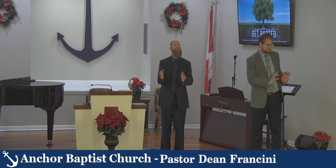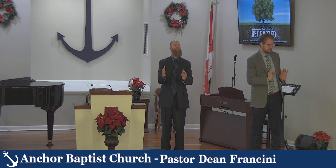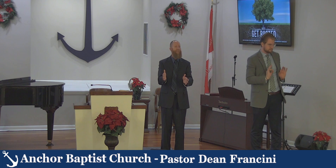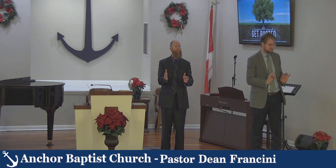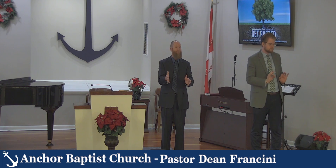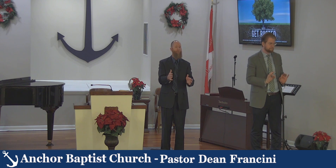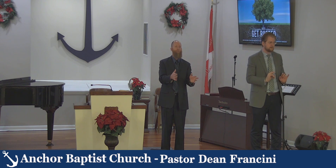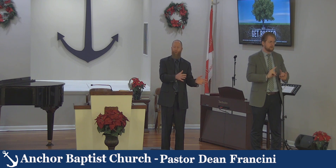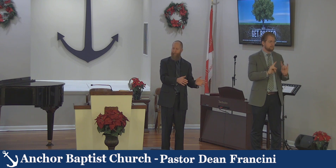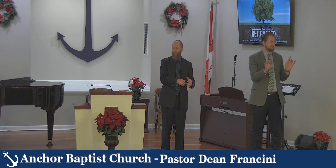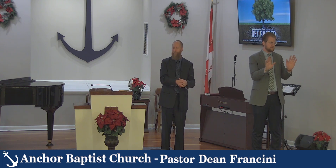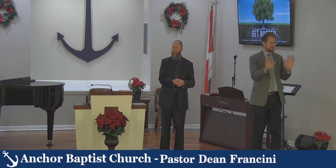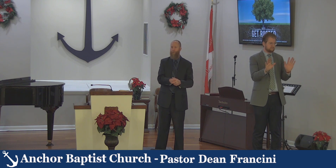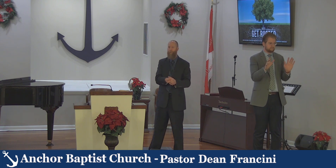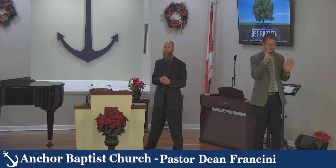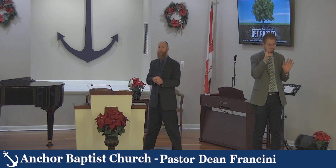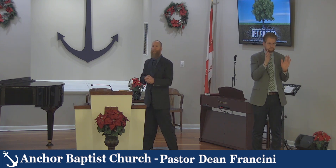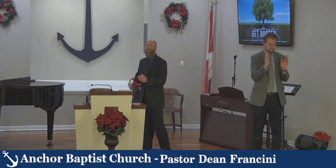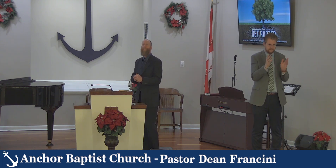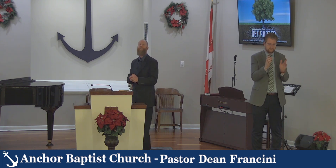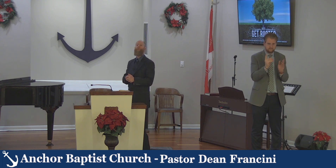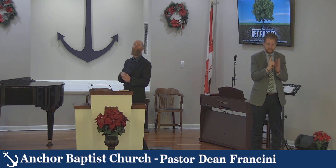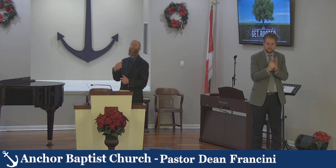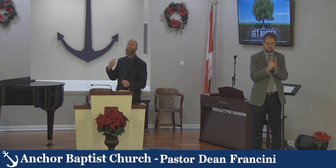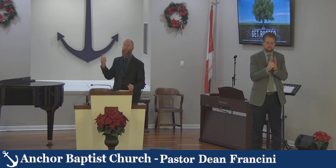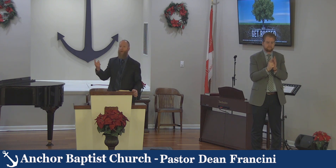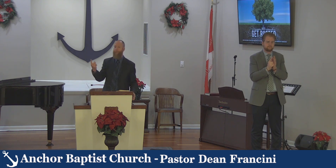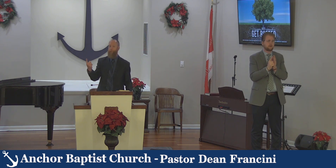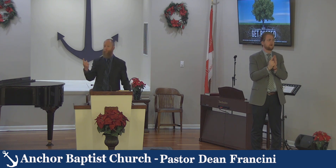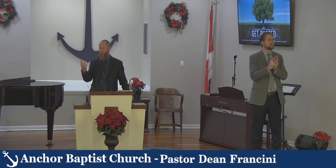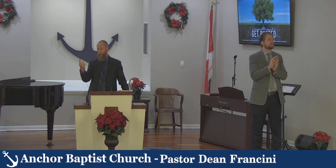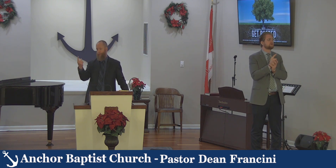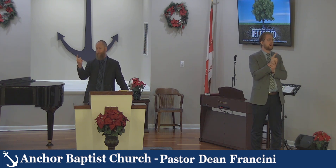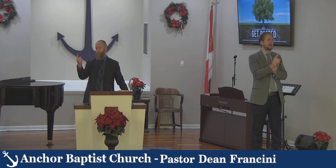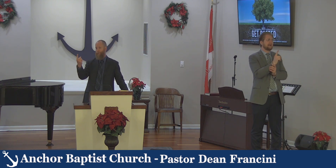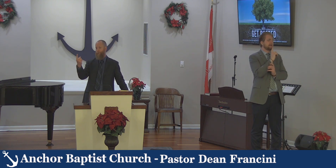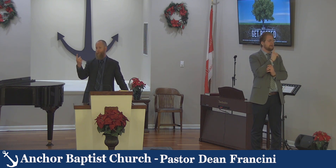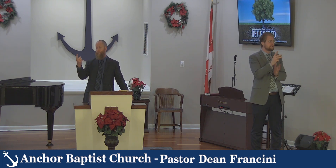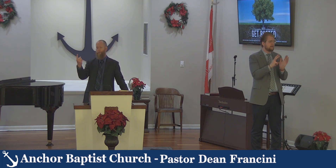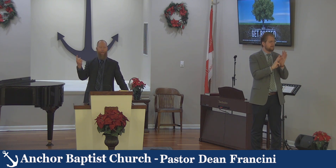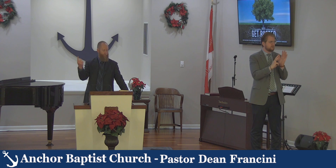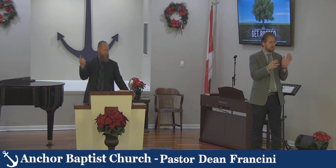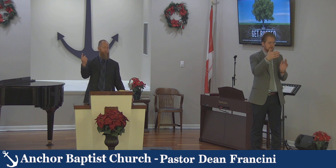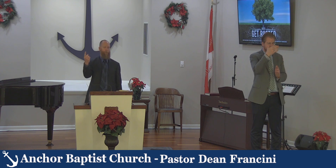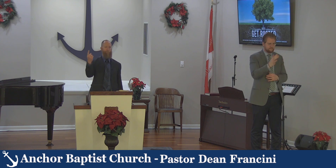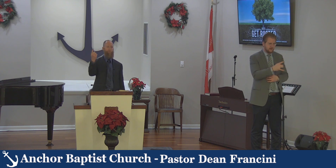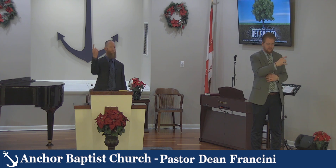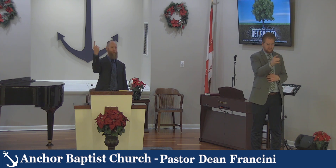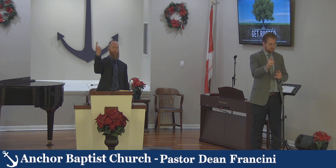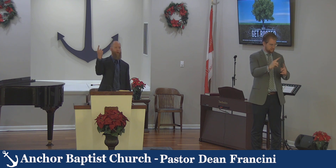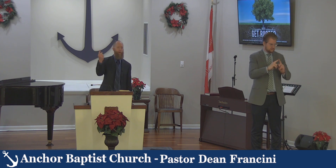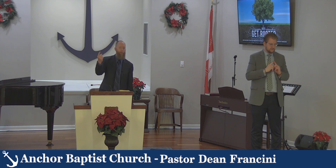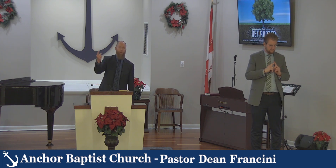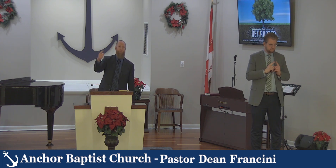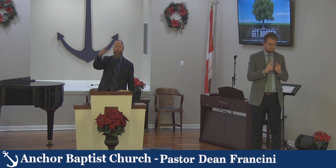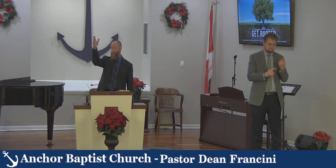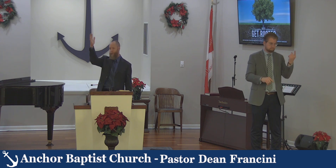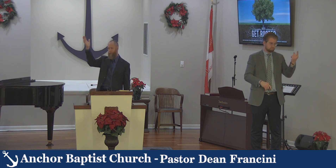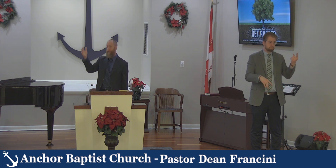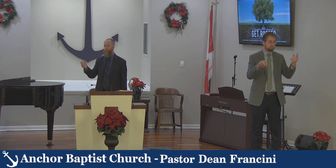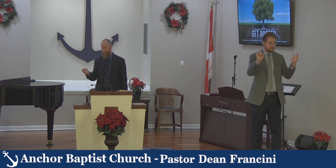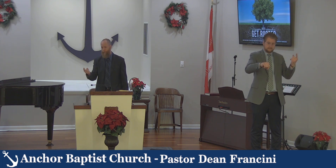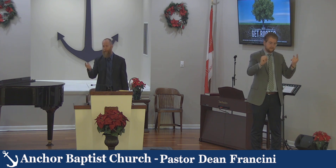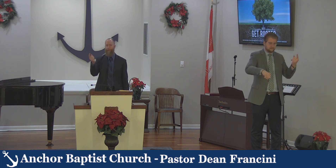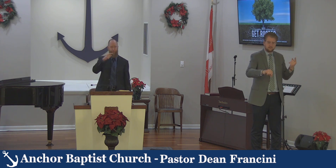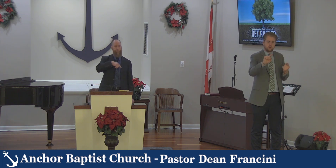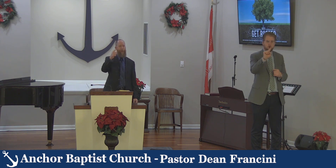is stay with me for a minute. Is it the will of God that you be saved? Absolutely. 1 John